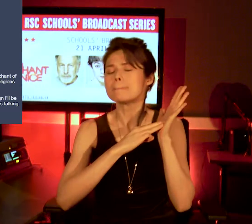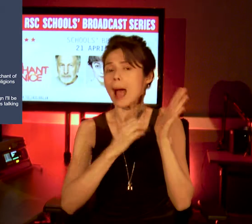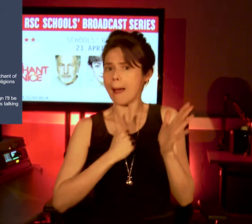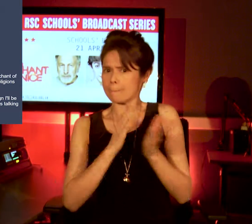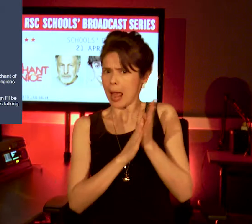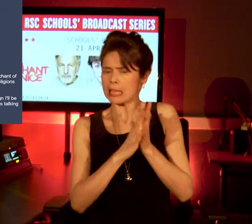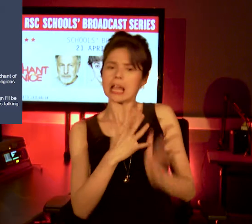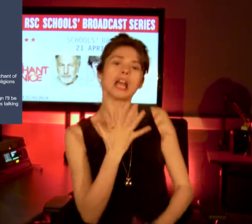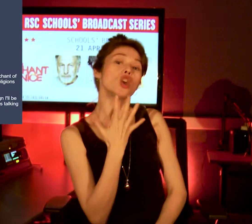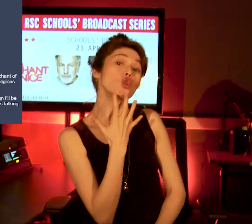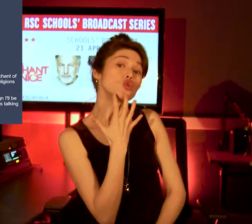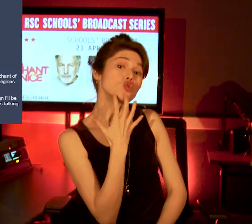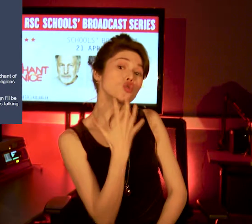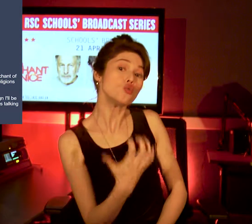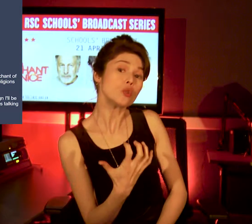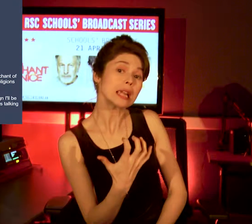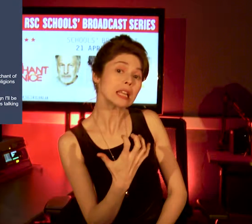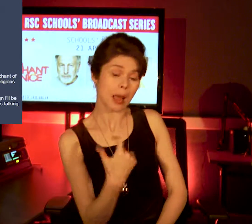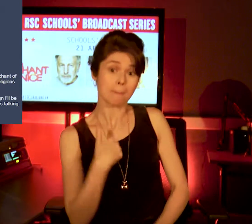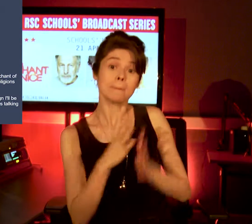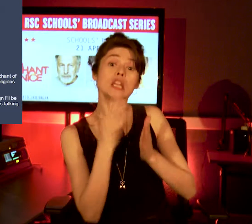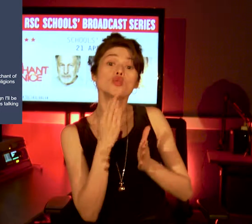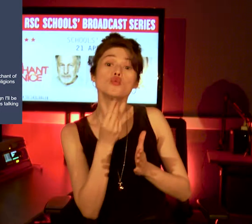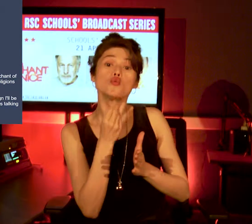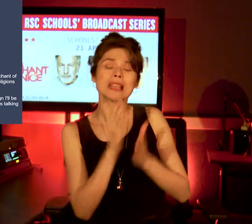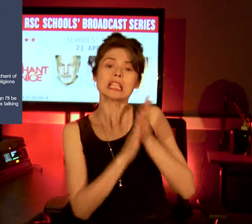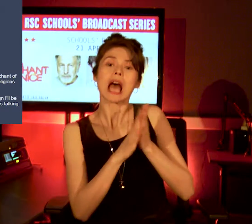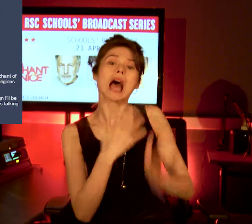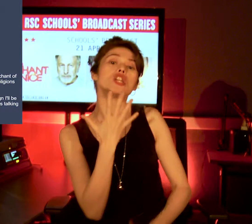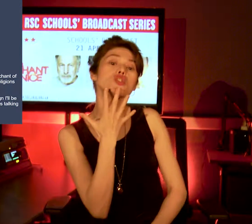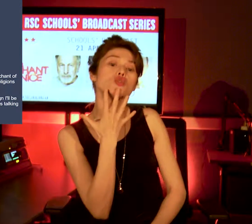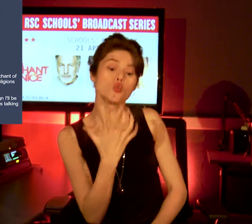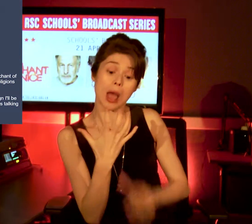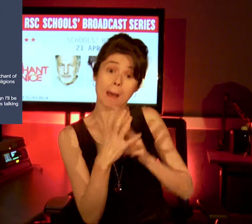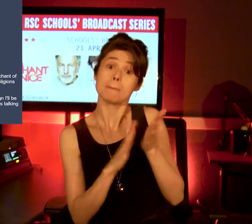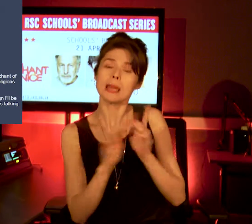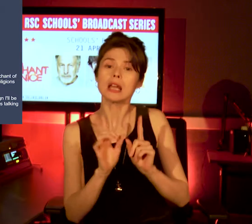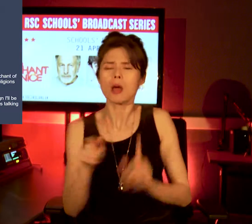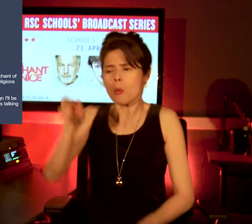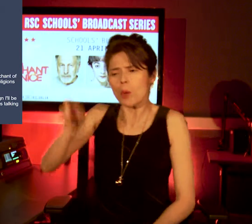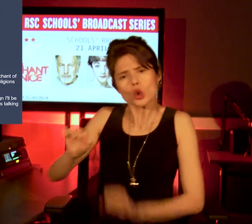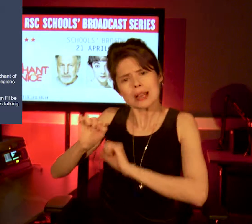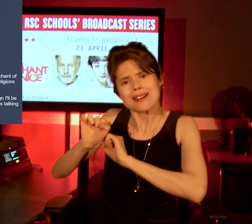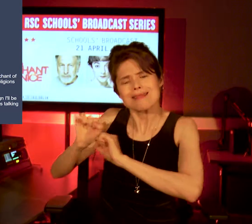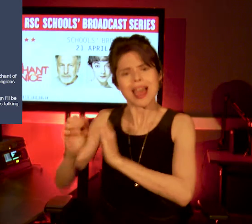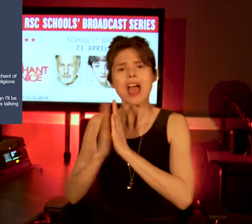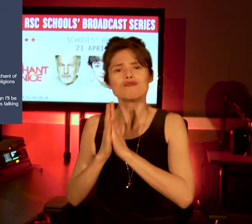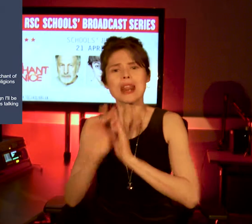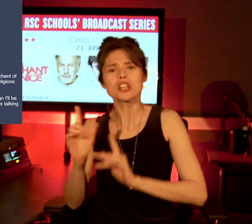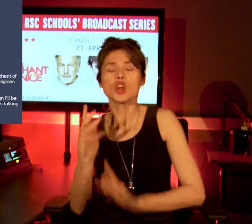Jewish, and this is the sign that I'll be using to show that a character is Jewish, or to